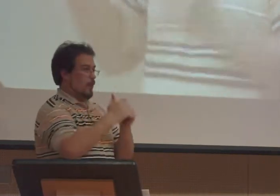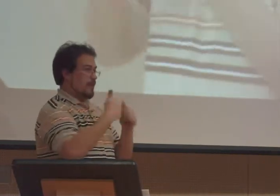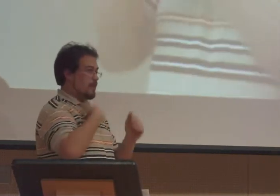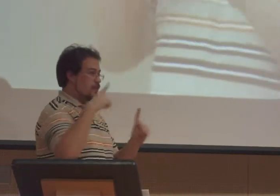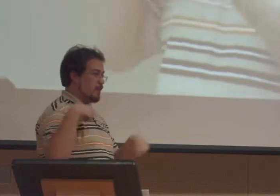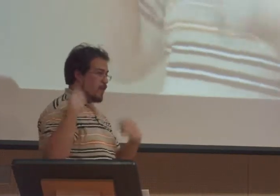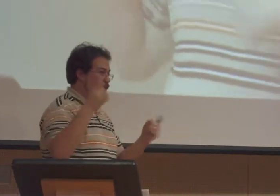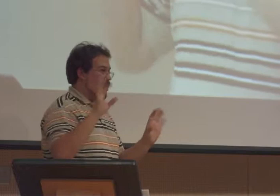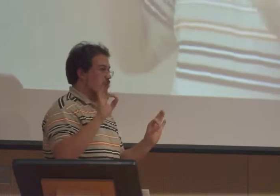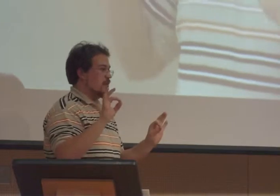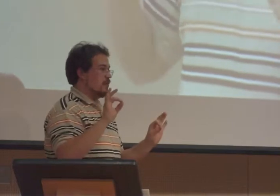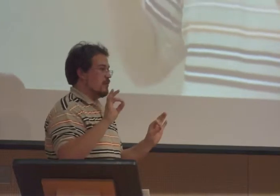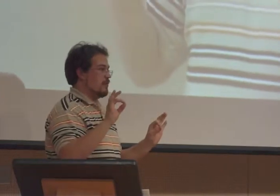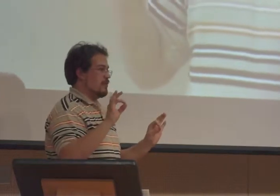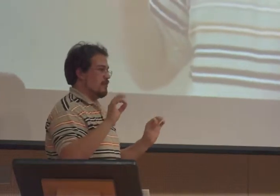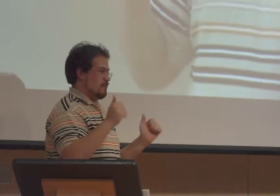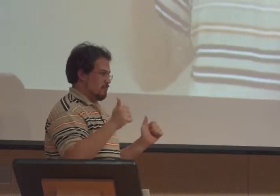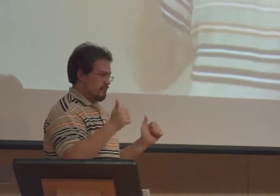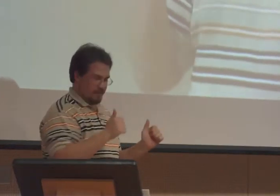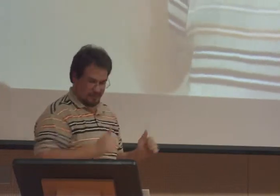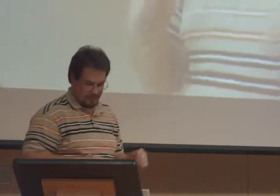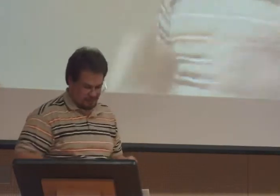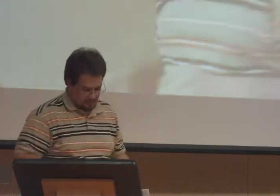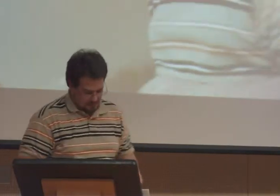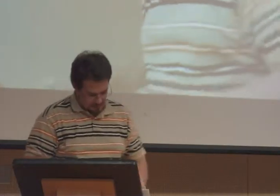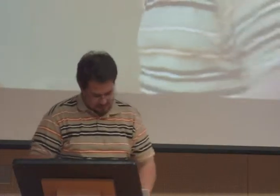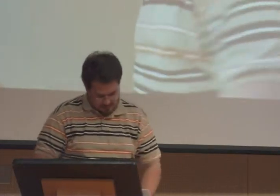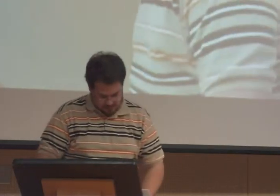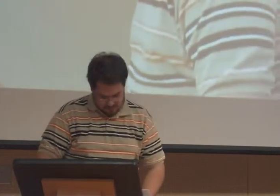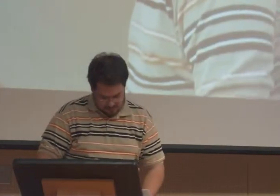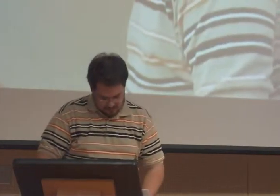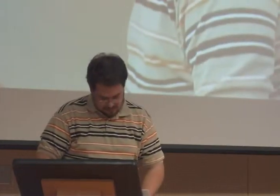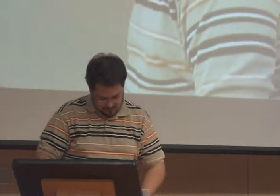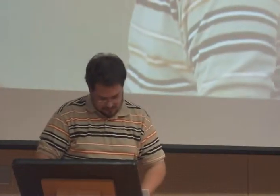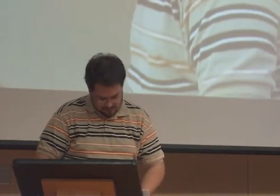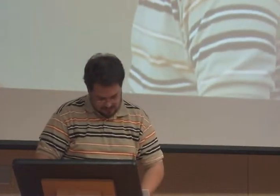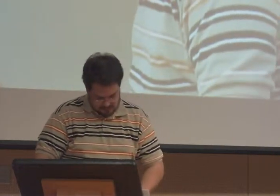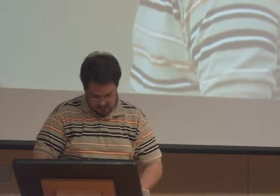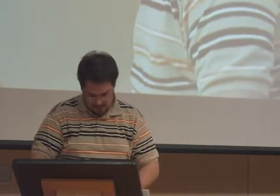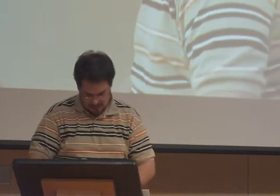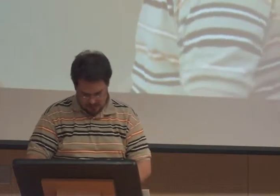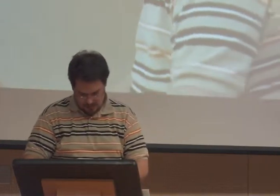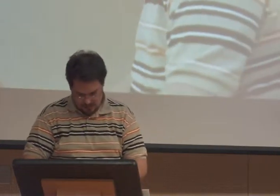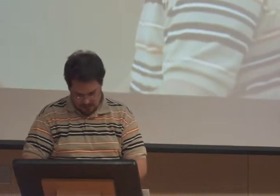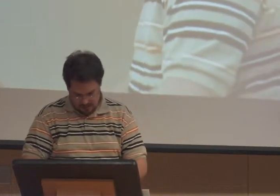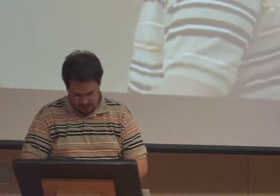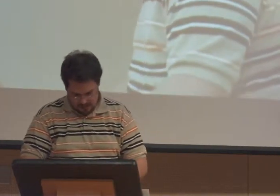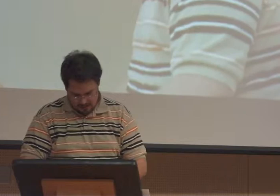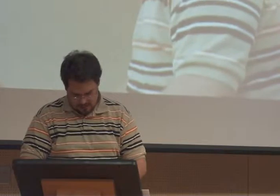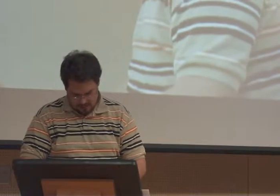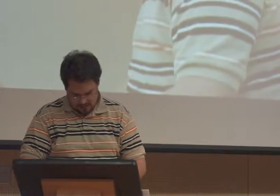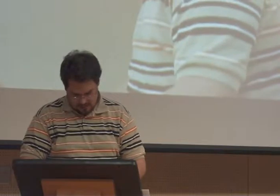wheres of the following information sessions. Just want to make sure that everybody is with me so far.